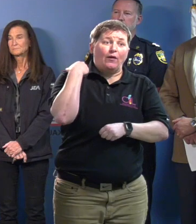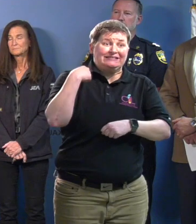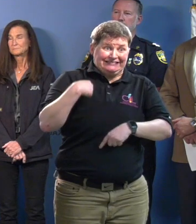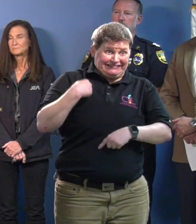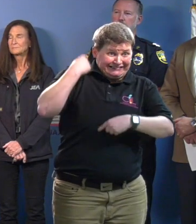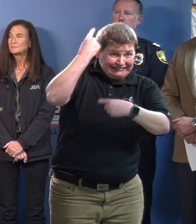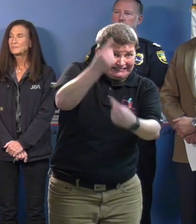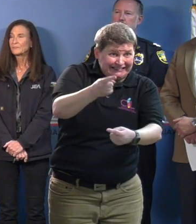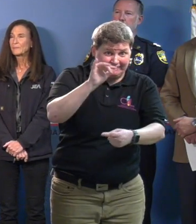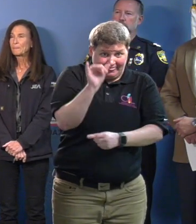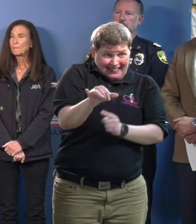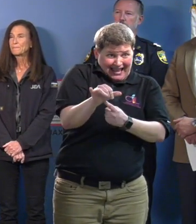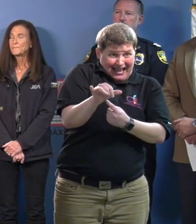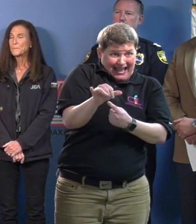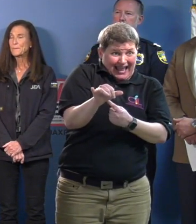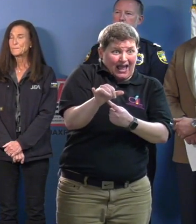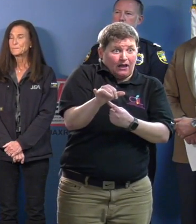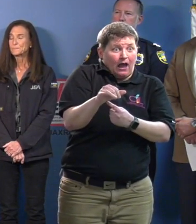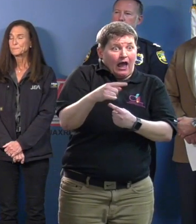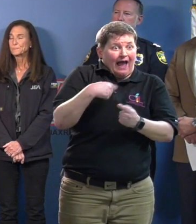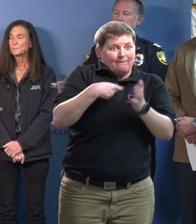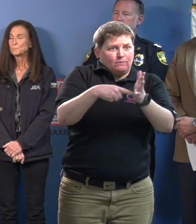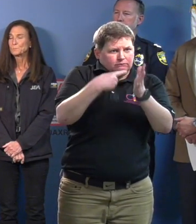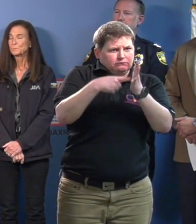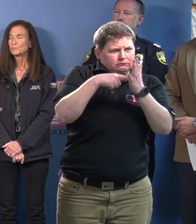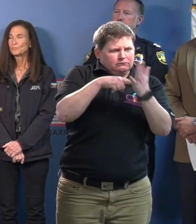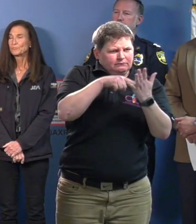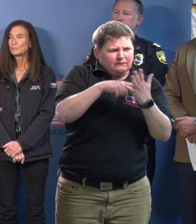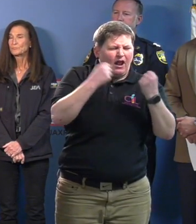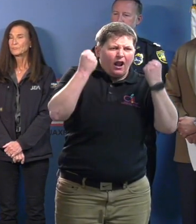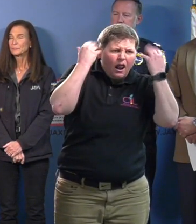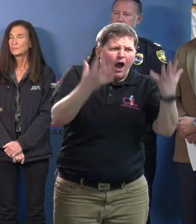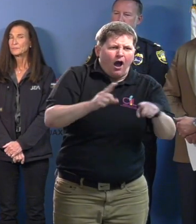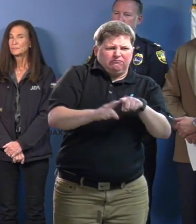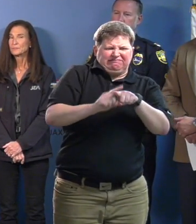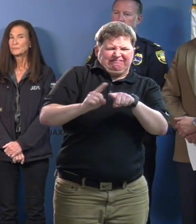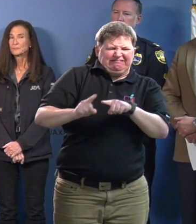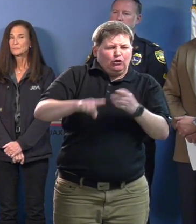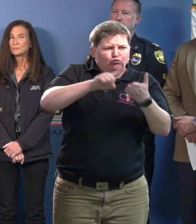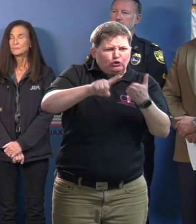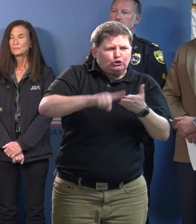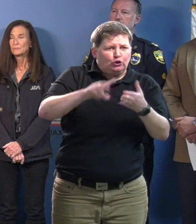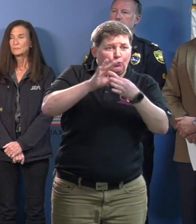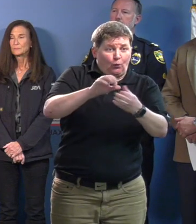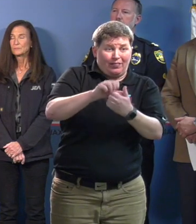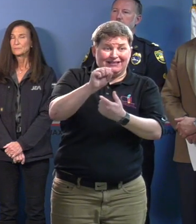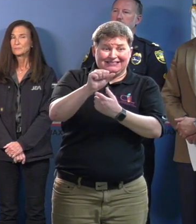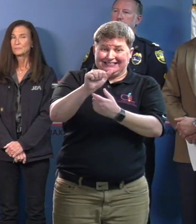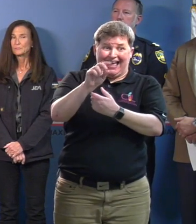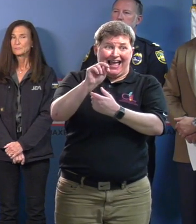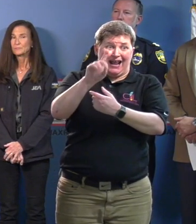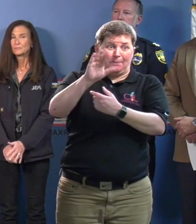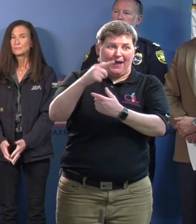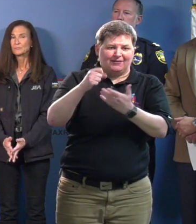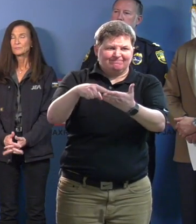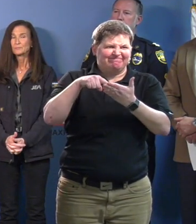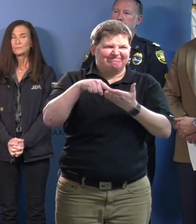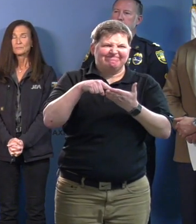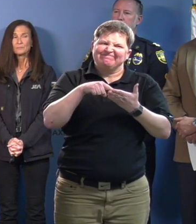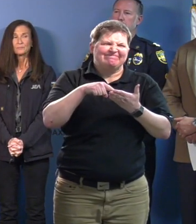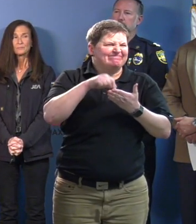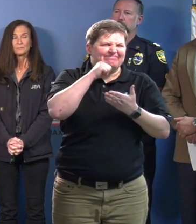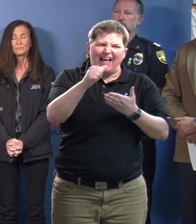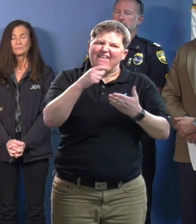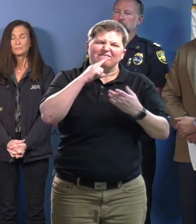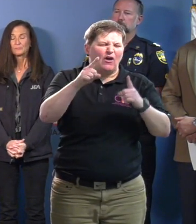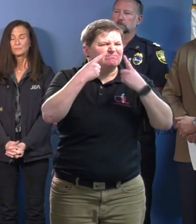really been presented with a lot of different research on sandbags that really say to me that they are not very effective. I think they provide